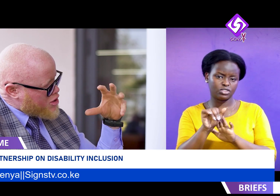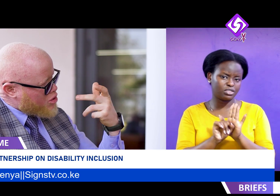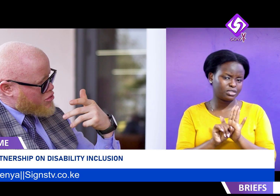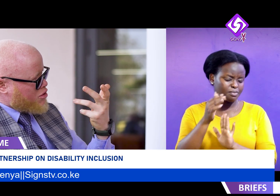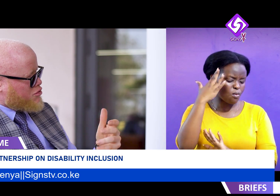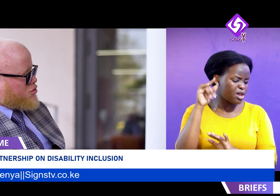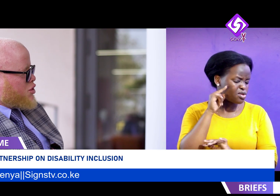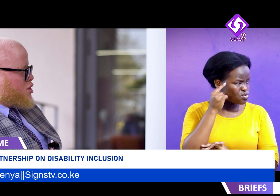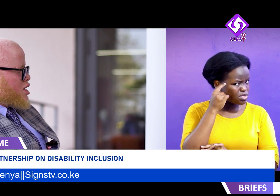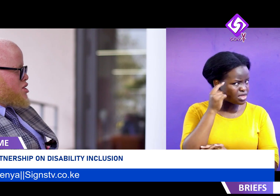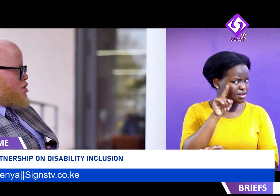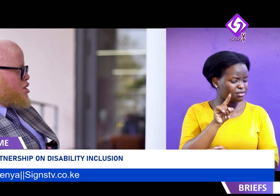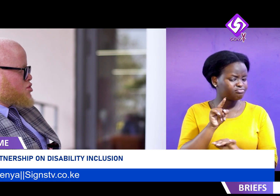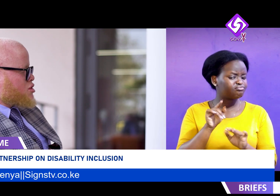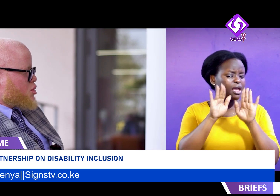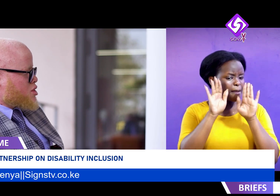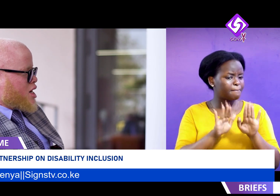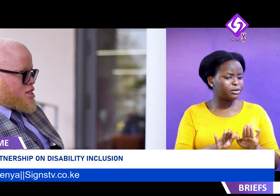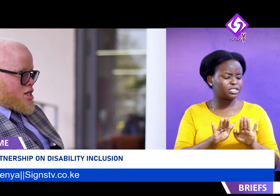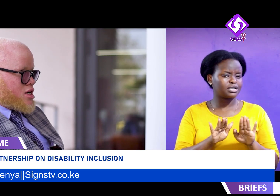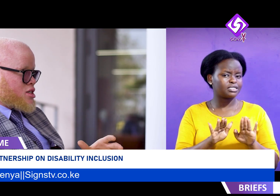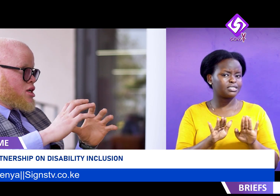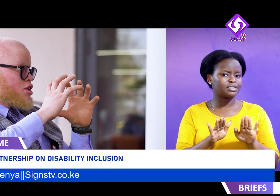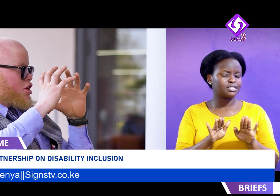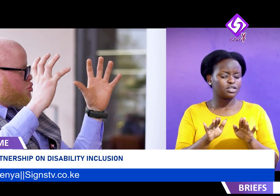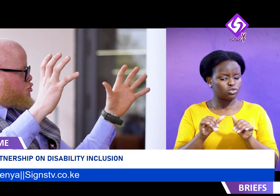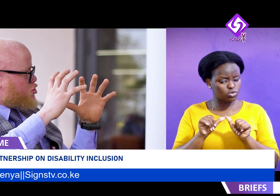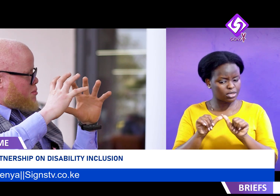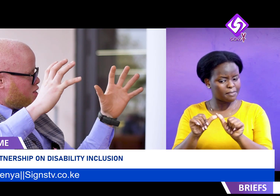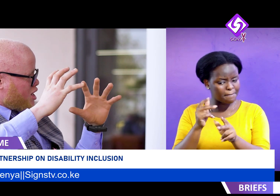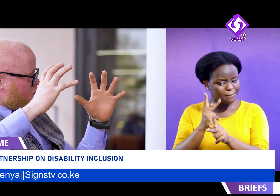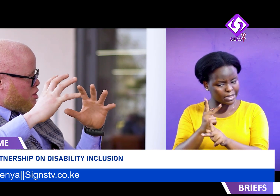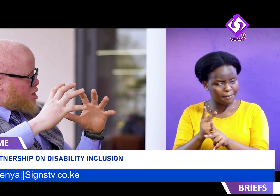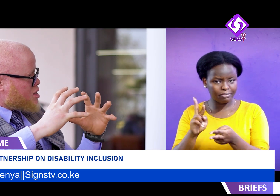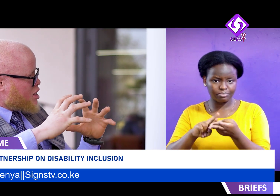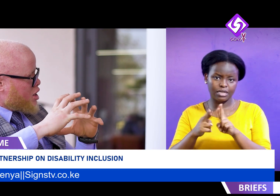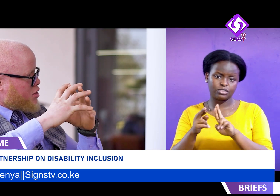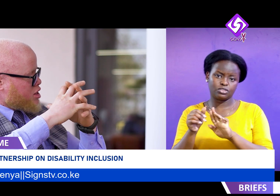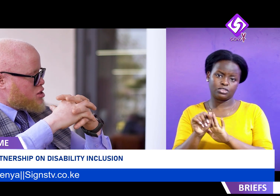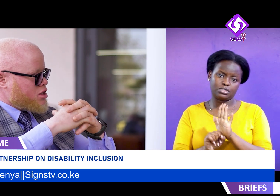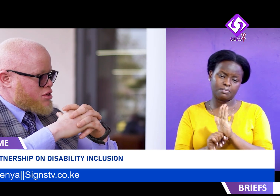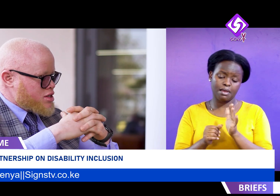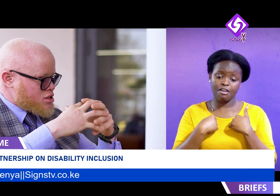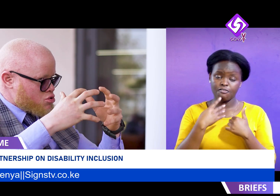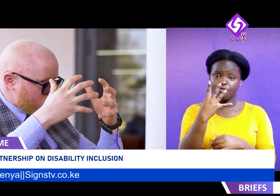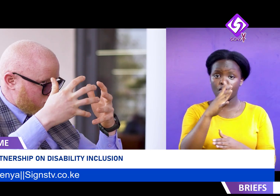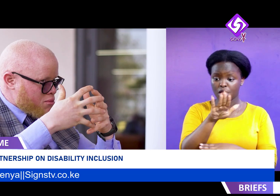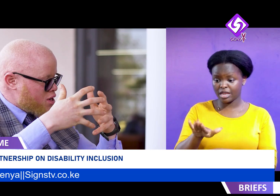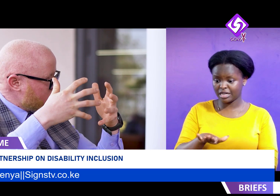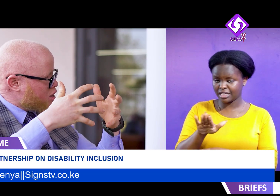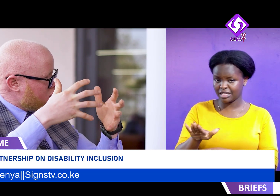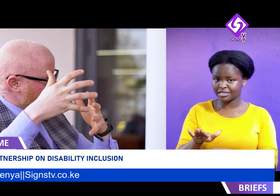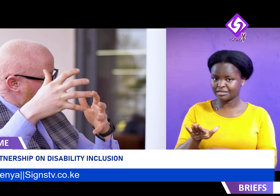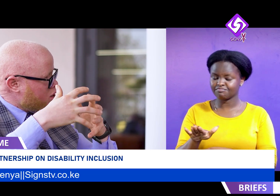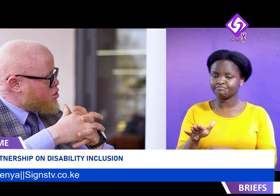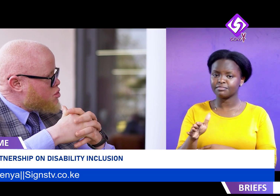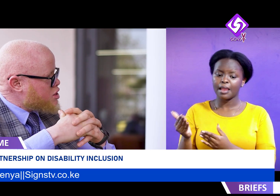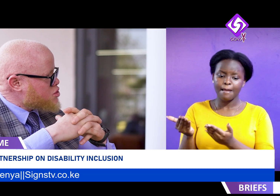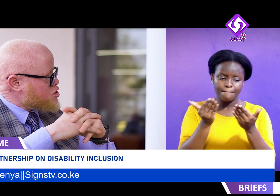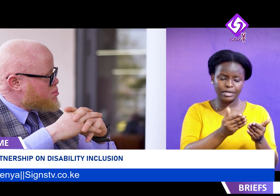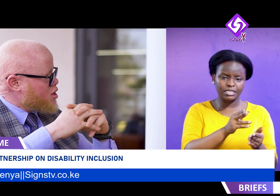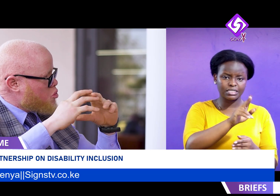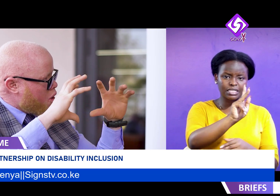of the UK-Kenya relationship? Because I understand there are 4 thematic areas that sort of brings the